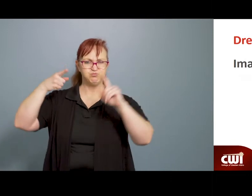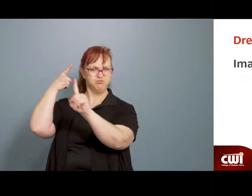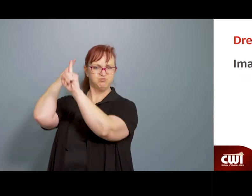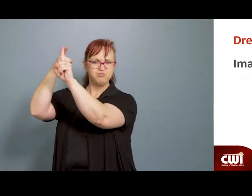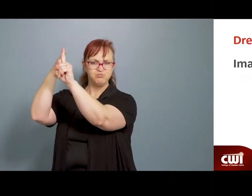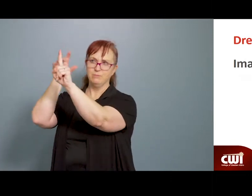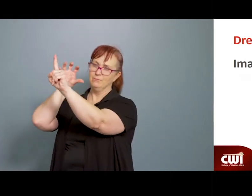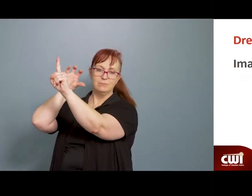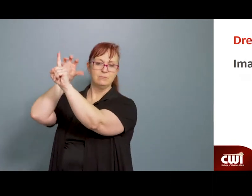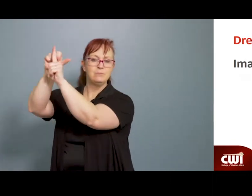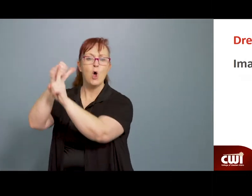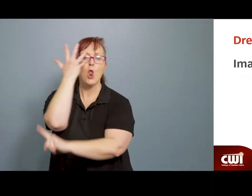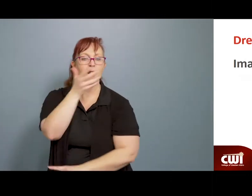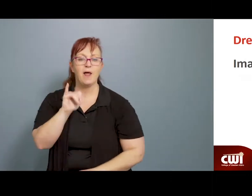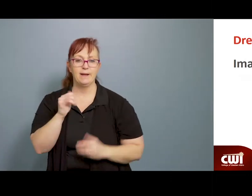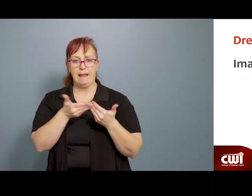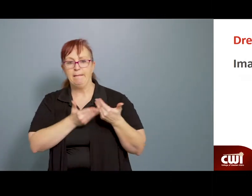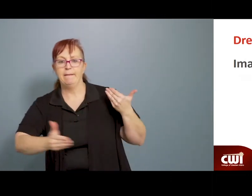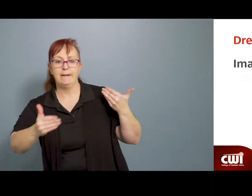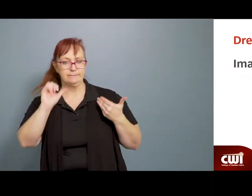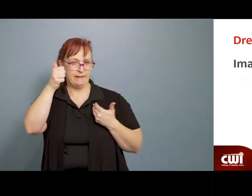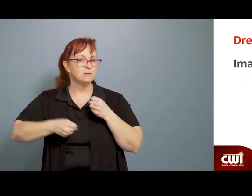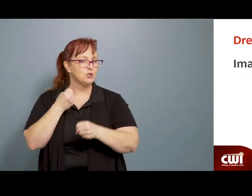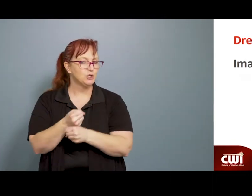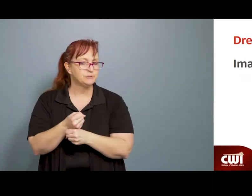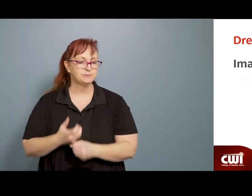next 10 years.